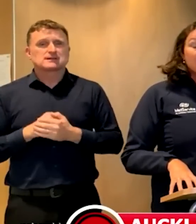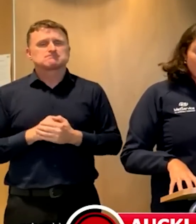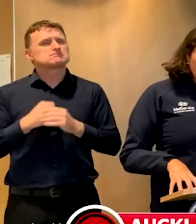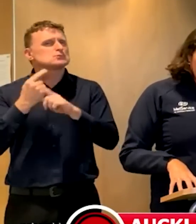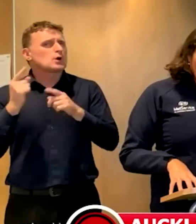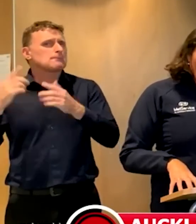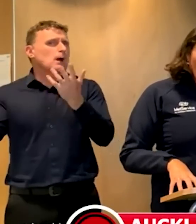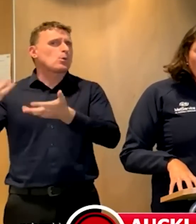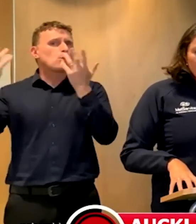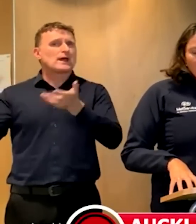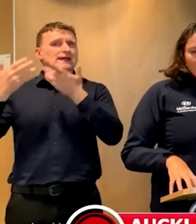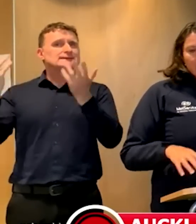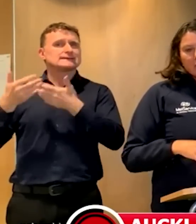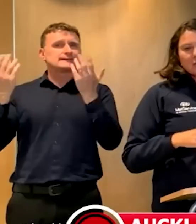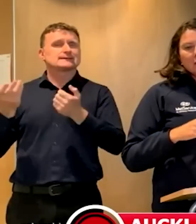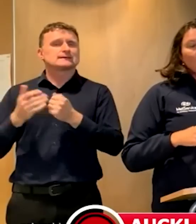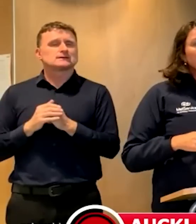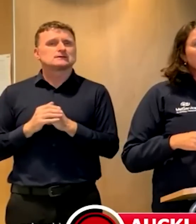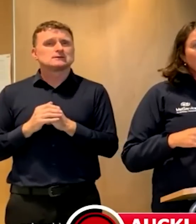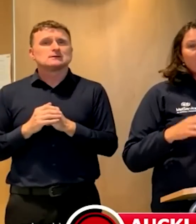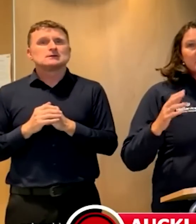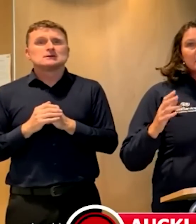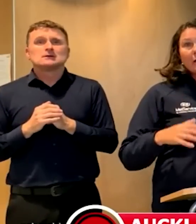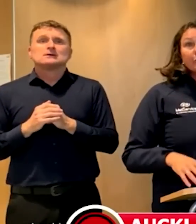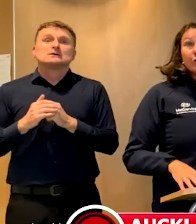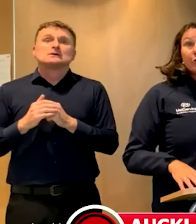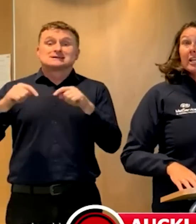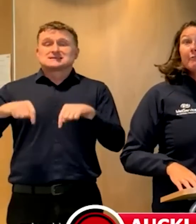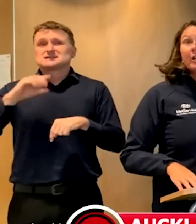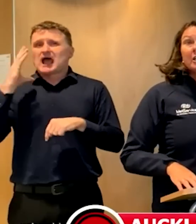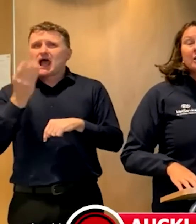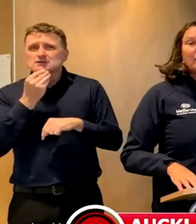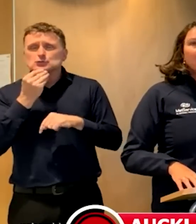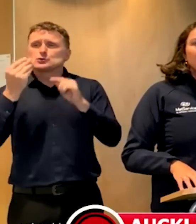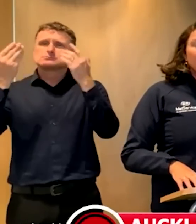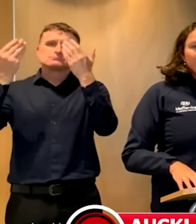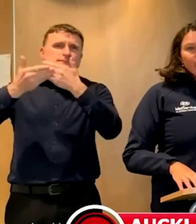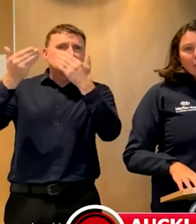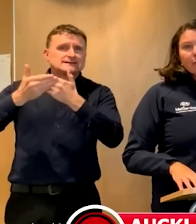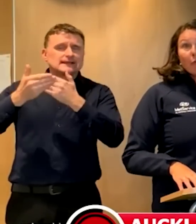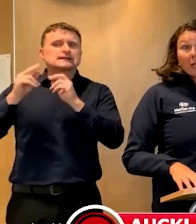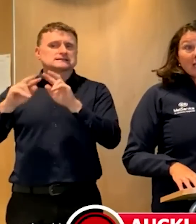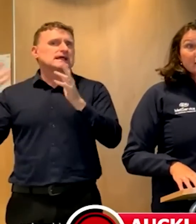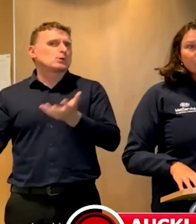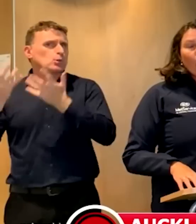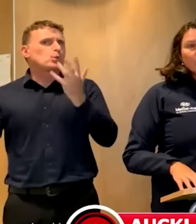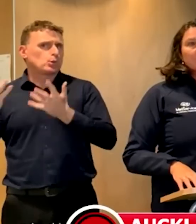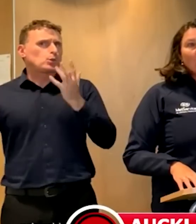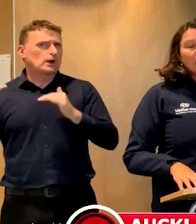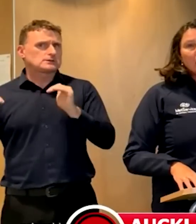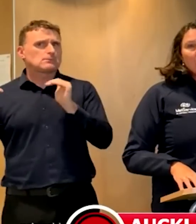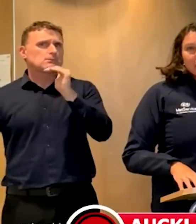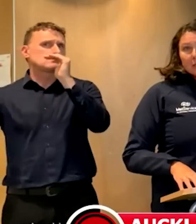on wind. While we see the wind increase this afternoon and evening, if you live on the